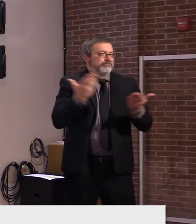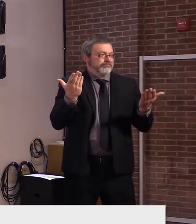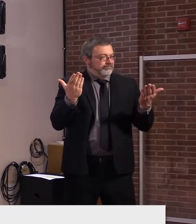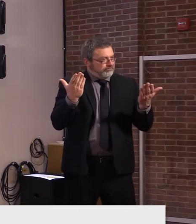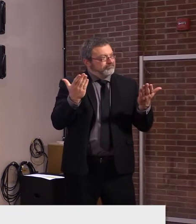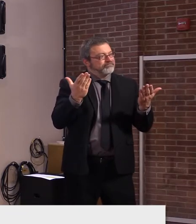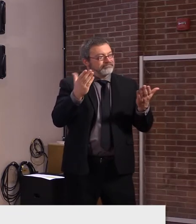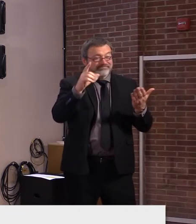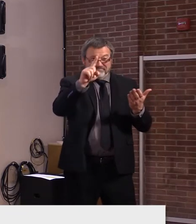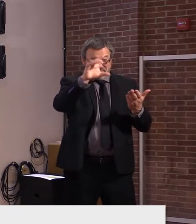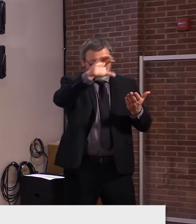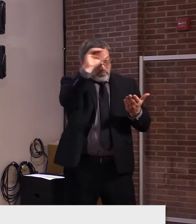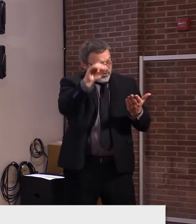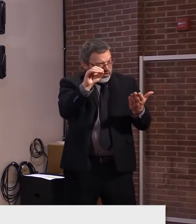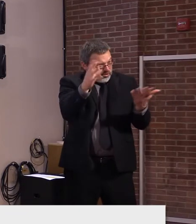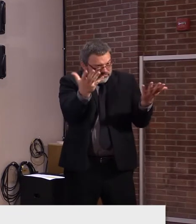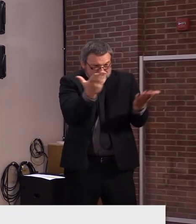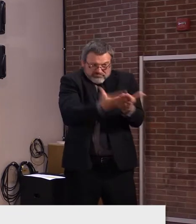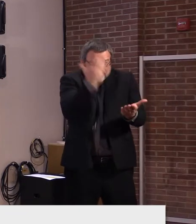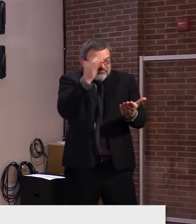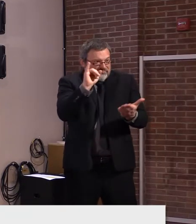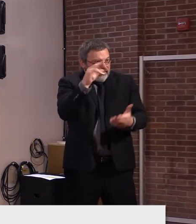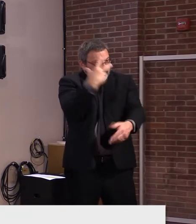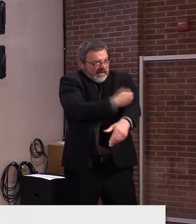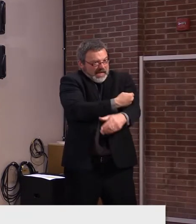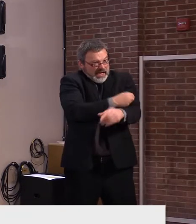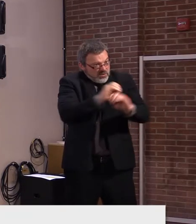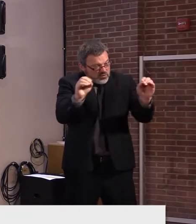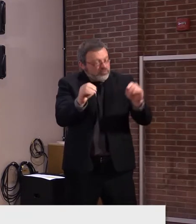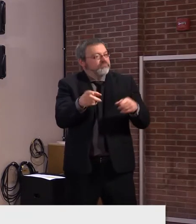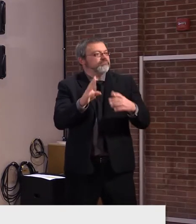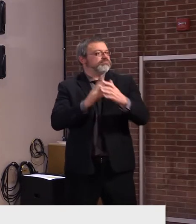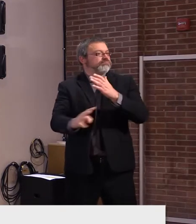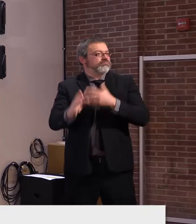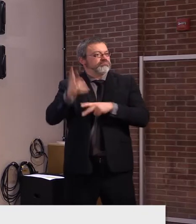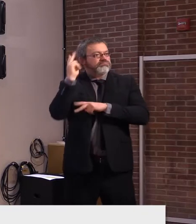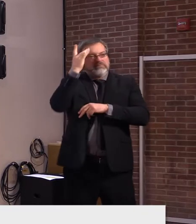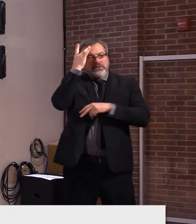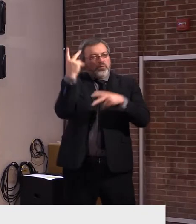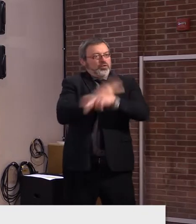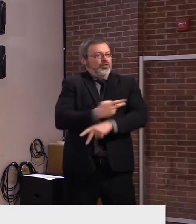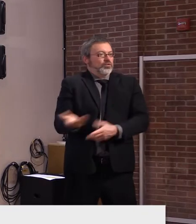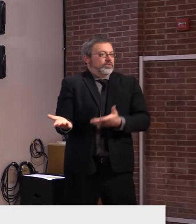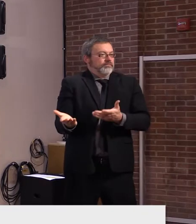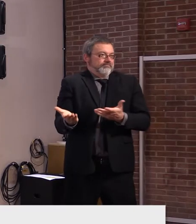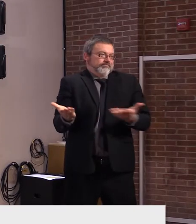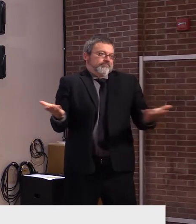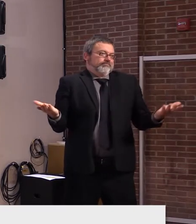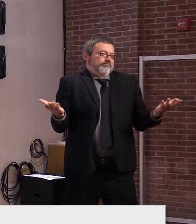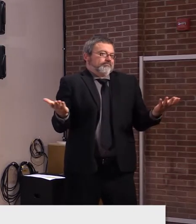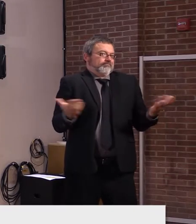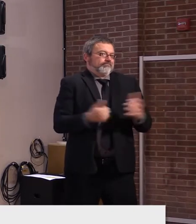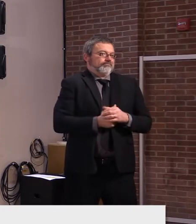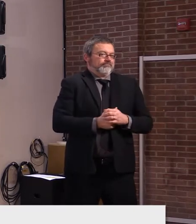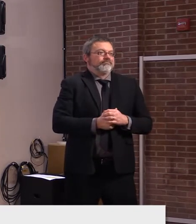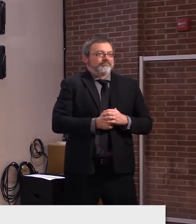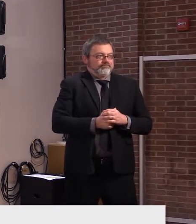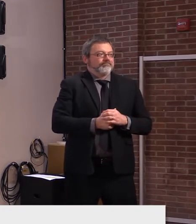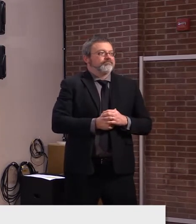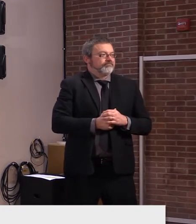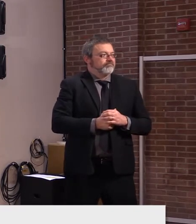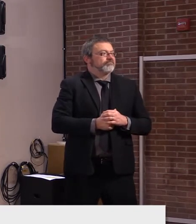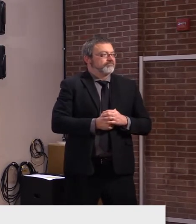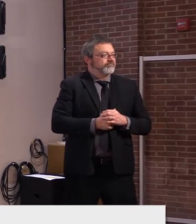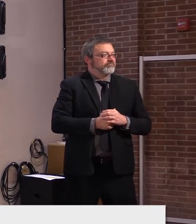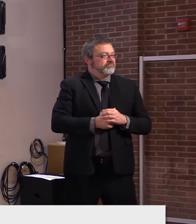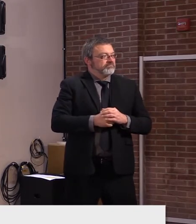last 7 days, 100% of them that have required critical care have been those that are not fully